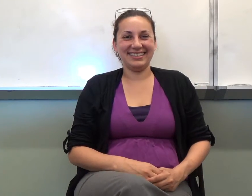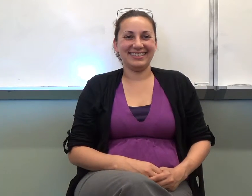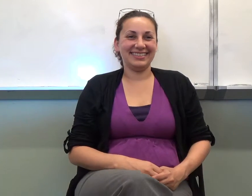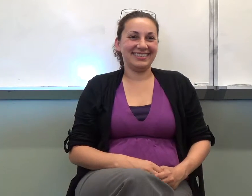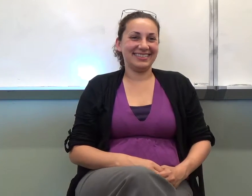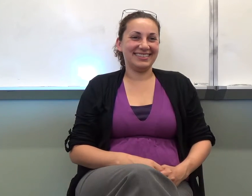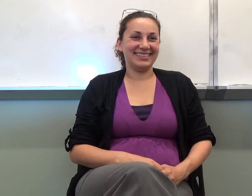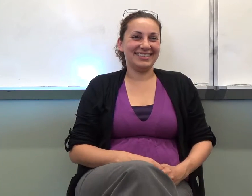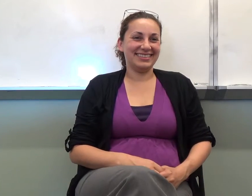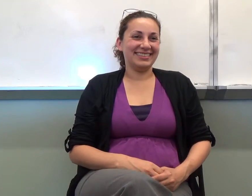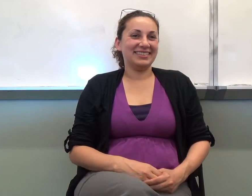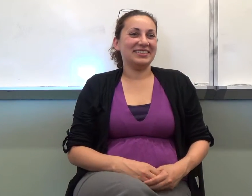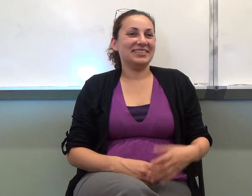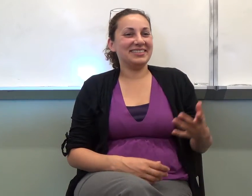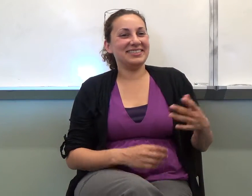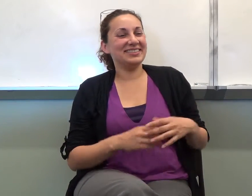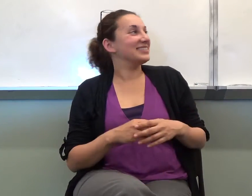The more familiar name for this is pie chart.